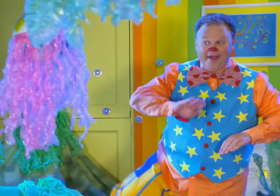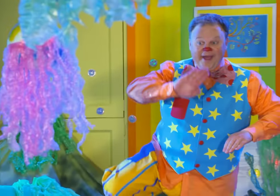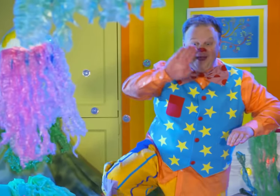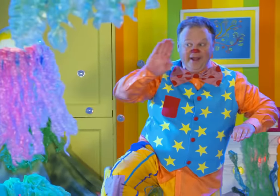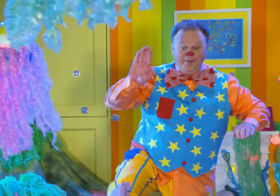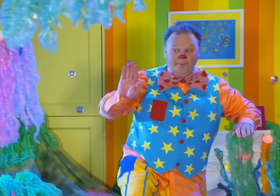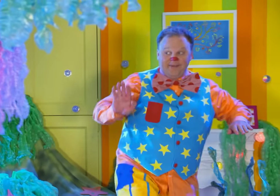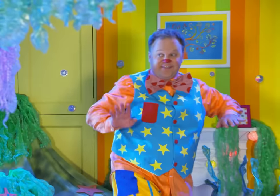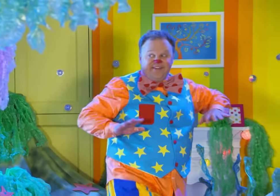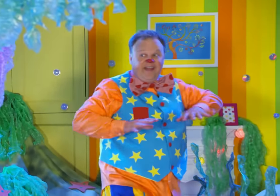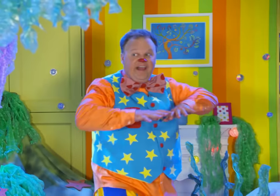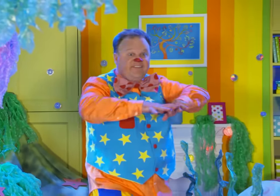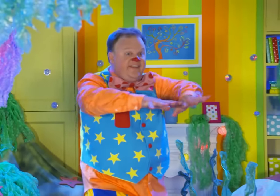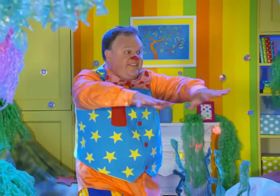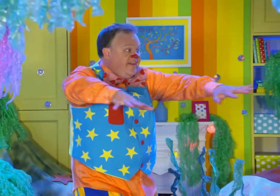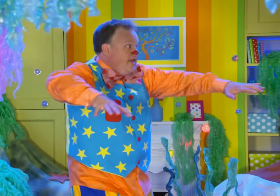Oh, hello, Mr. Jellyfish.